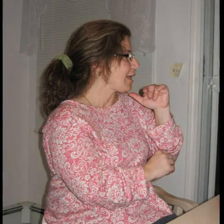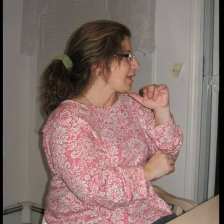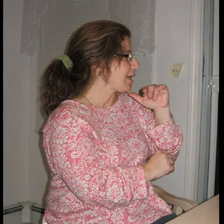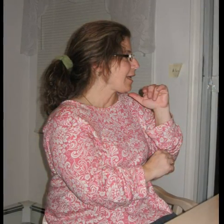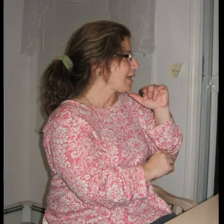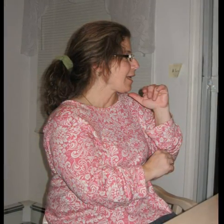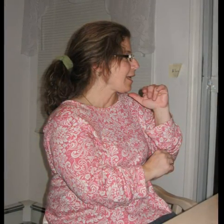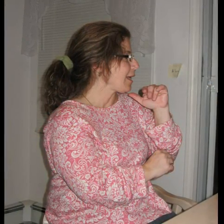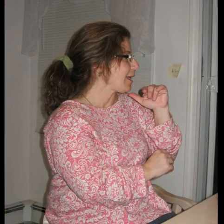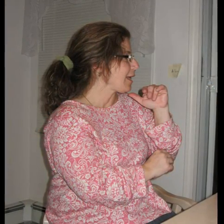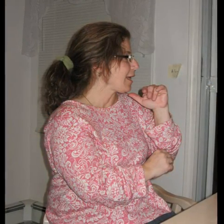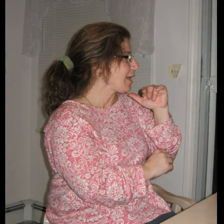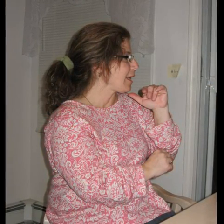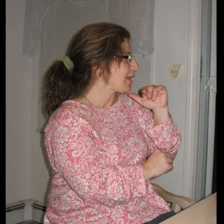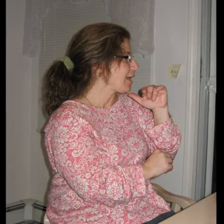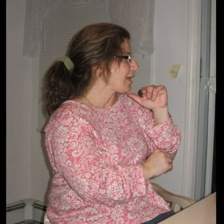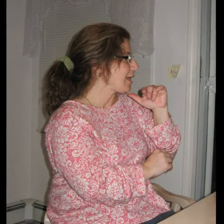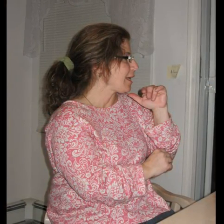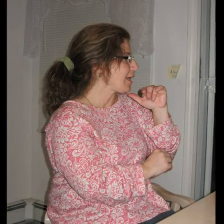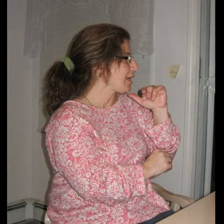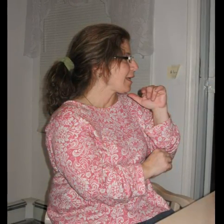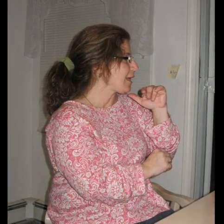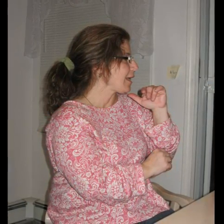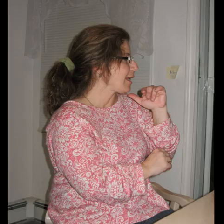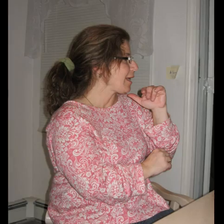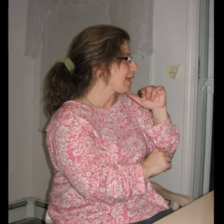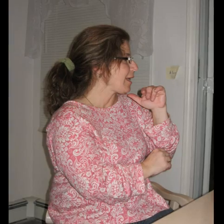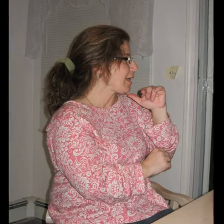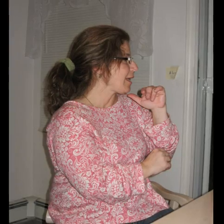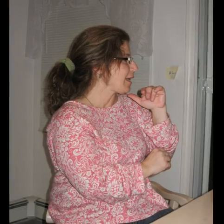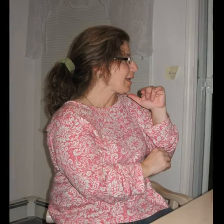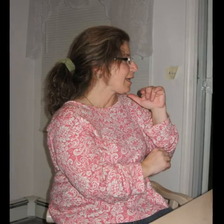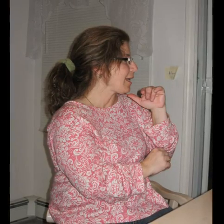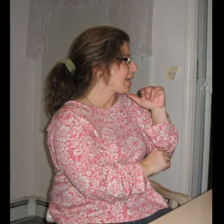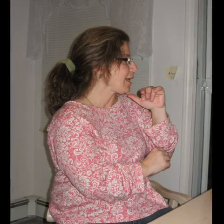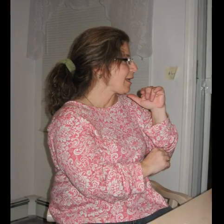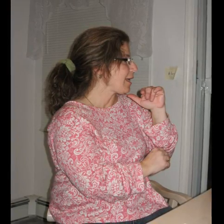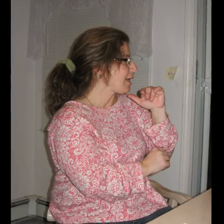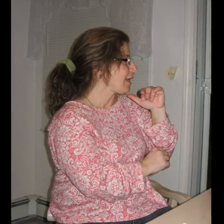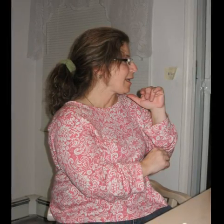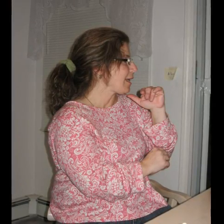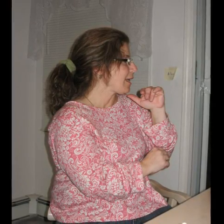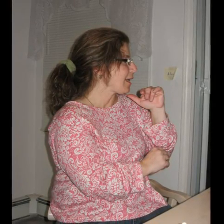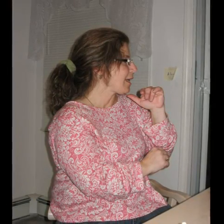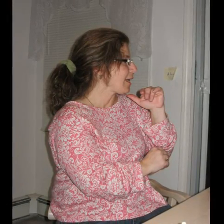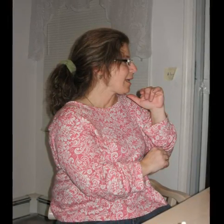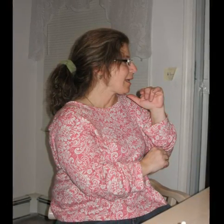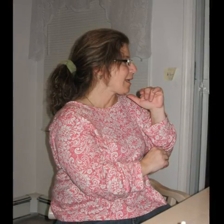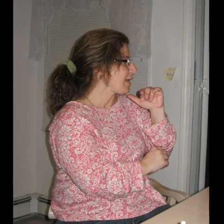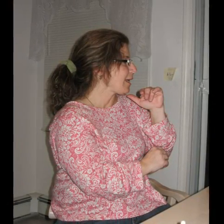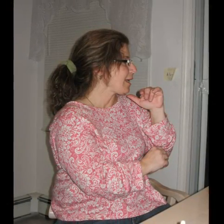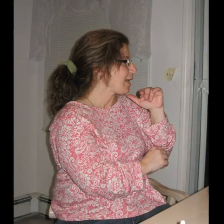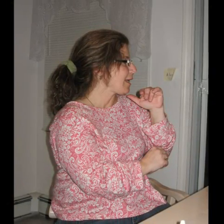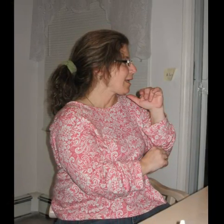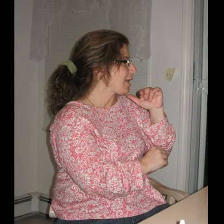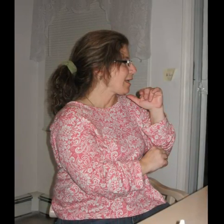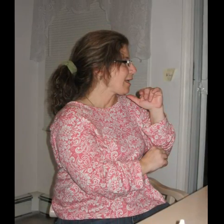And then an event came up that would change my life. My teacher, Miss Sharon, told my class about a wonderful opportunity to go to Newark,